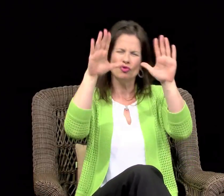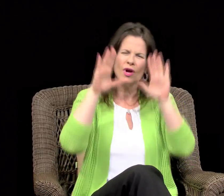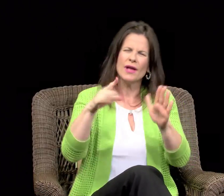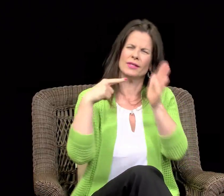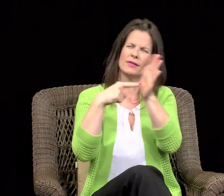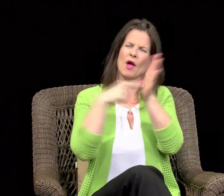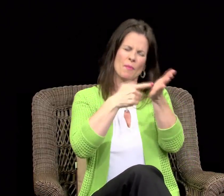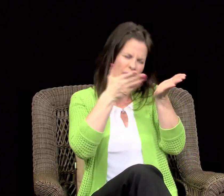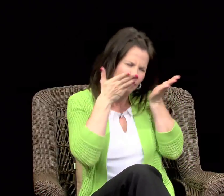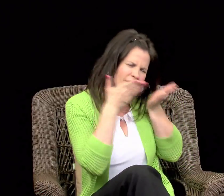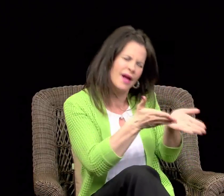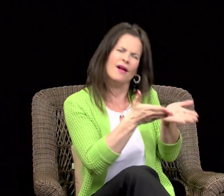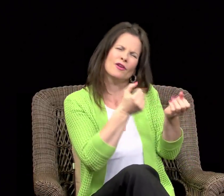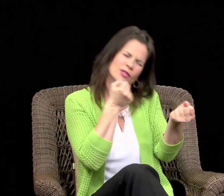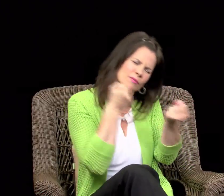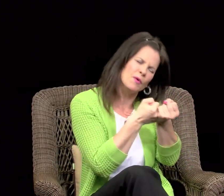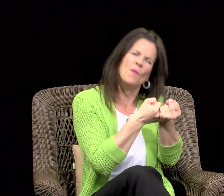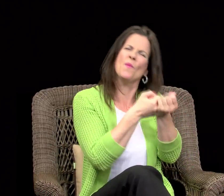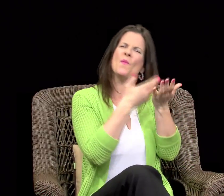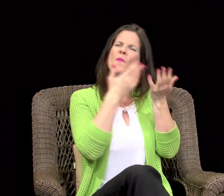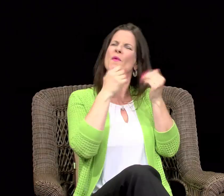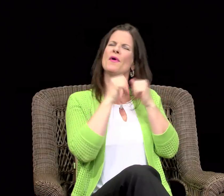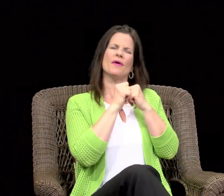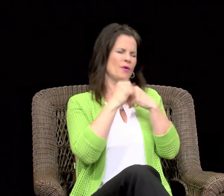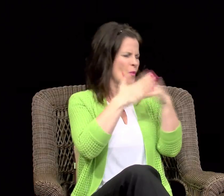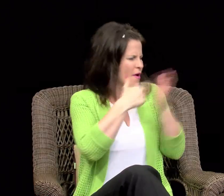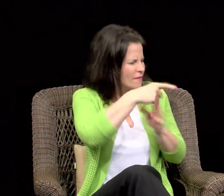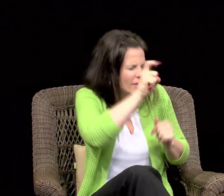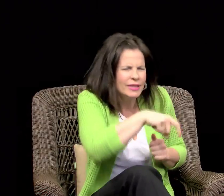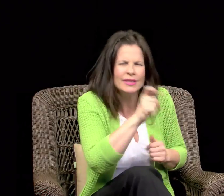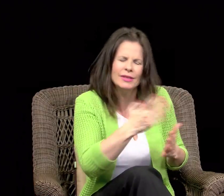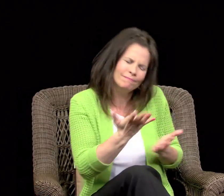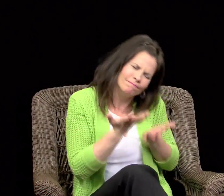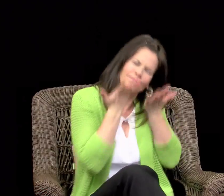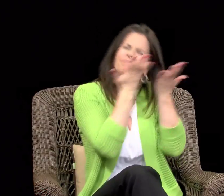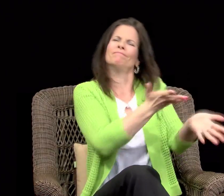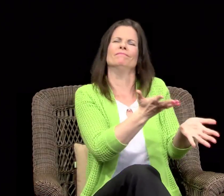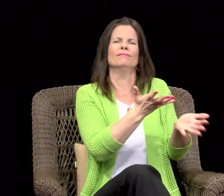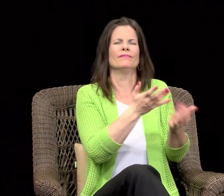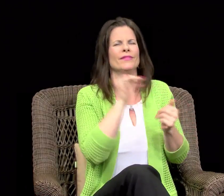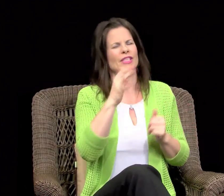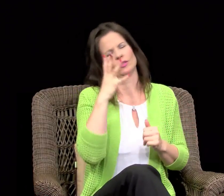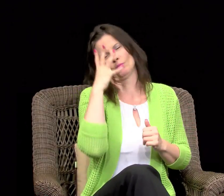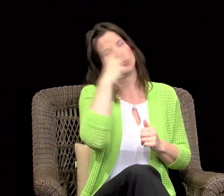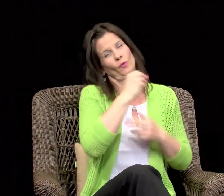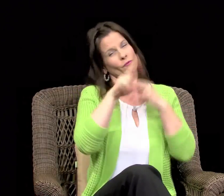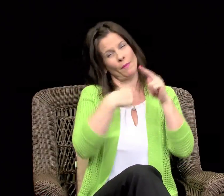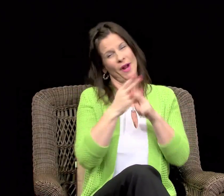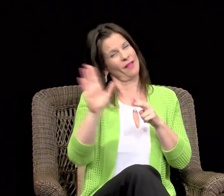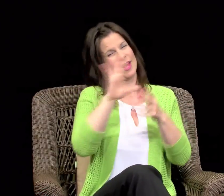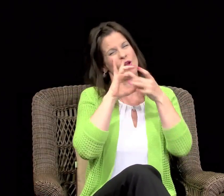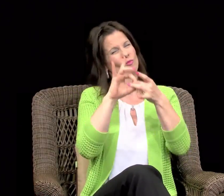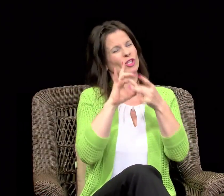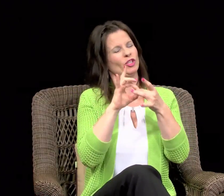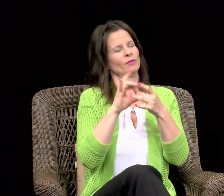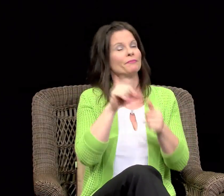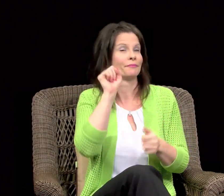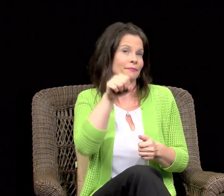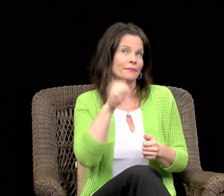they leave. And Rory's a great example of somebody who was there, supported his wife, whatever she needed. And it's really beautiful.